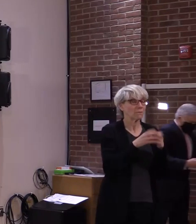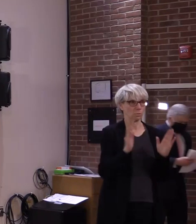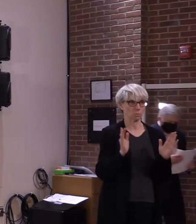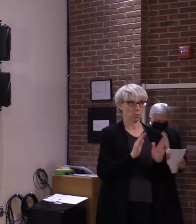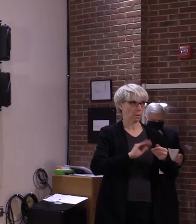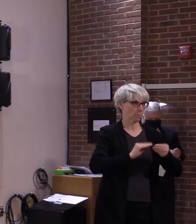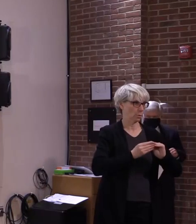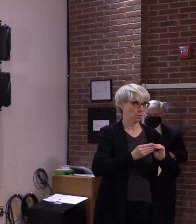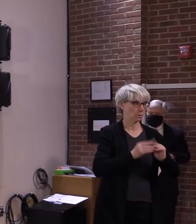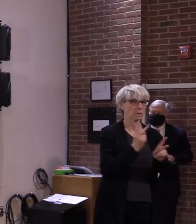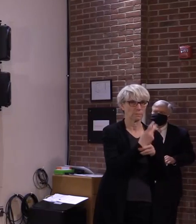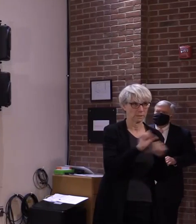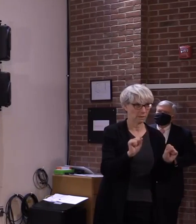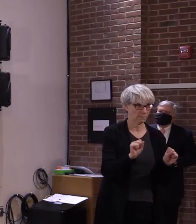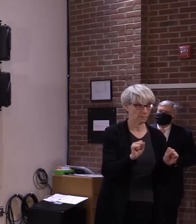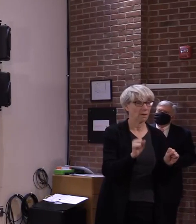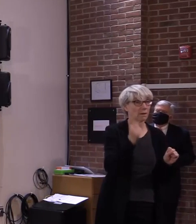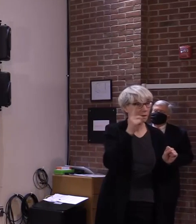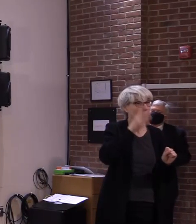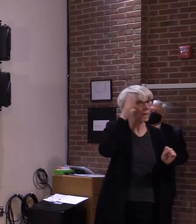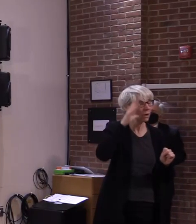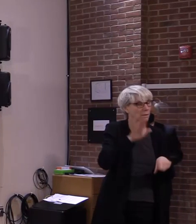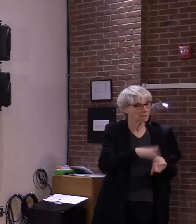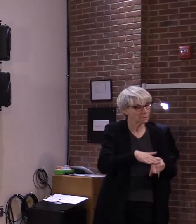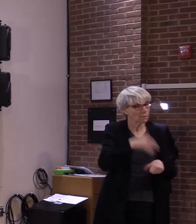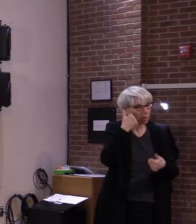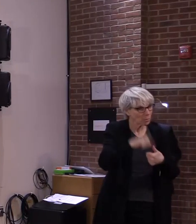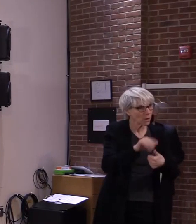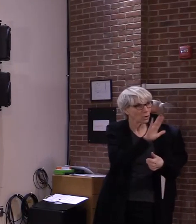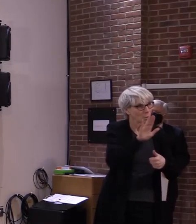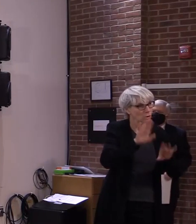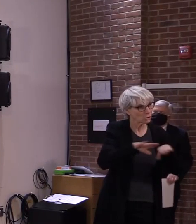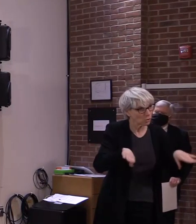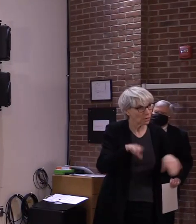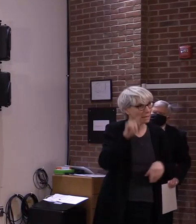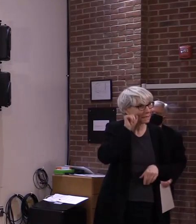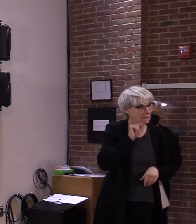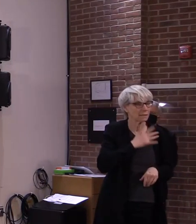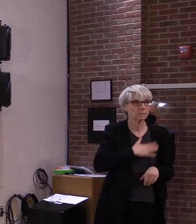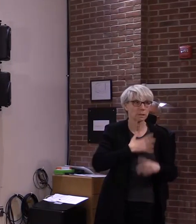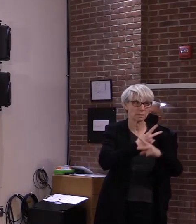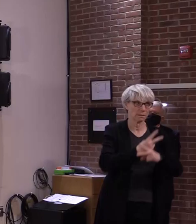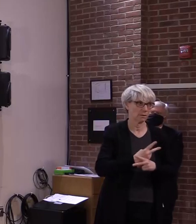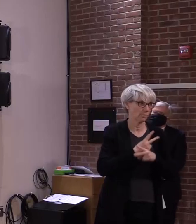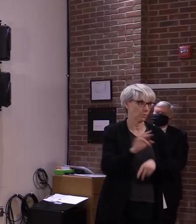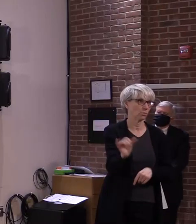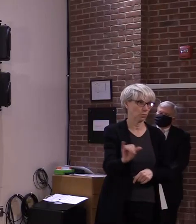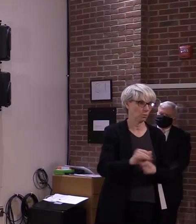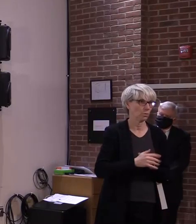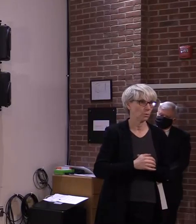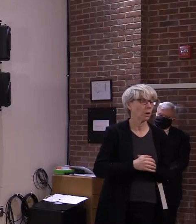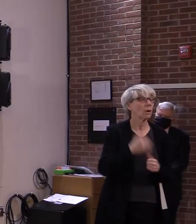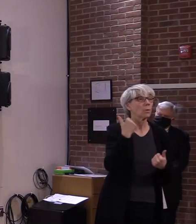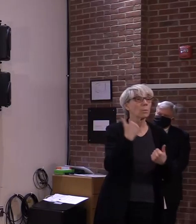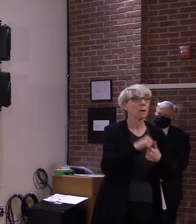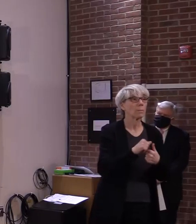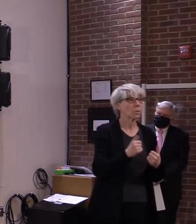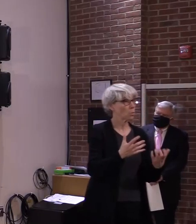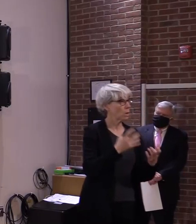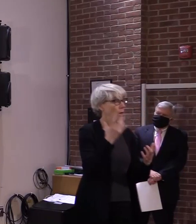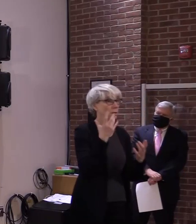please encourage the same for children and teens. And always keep in mind, testing is available around the